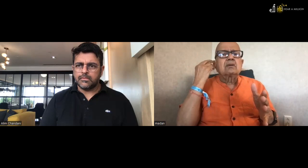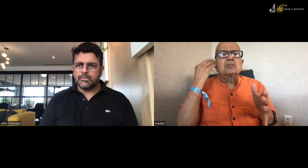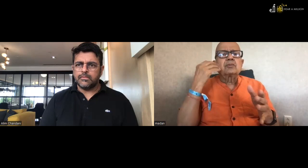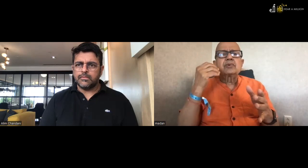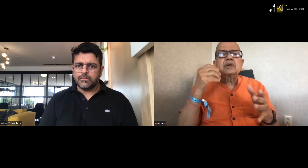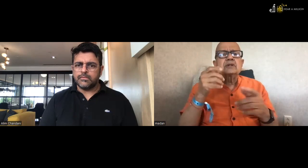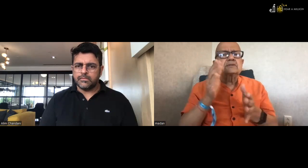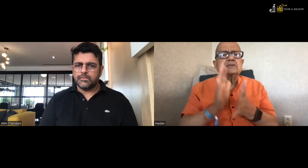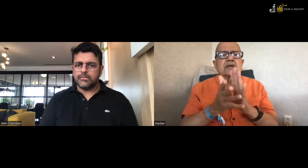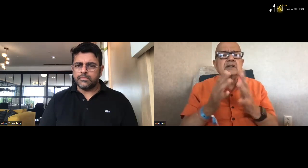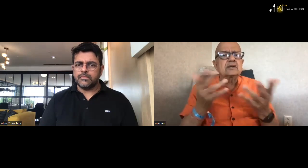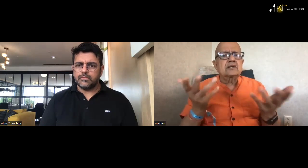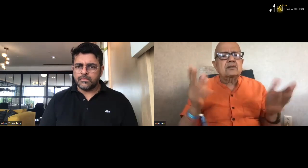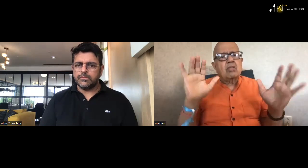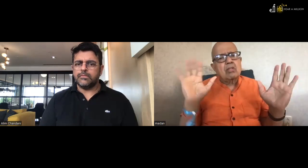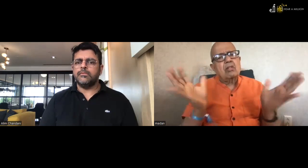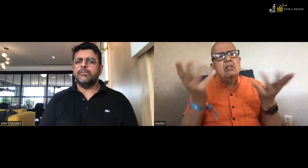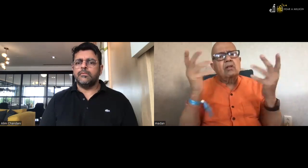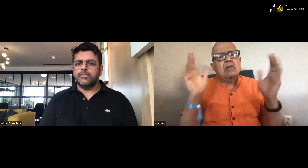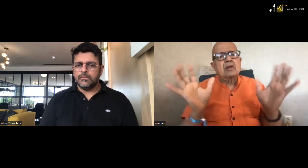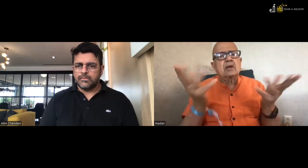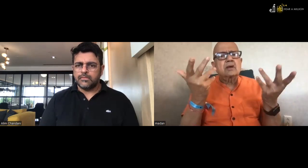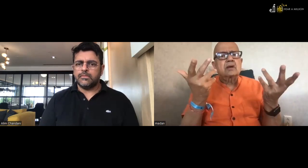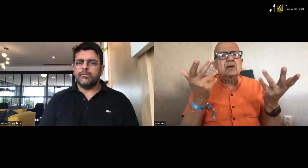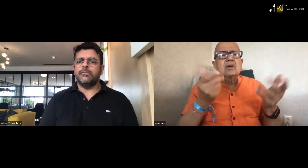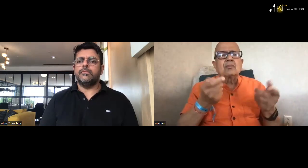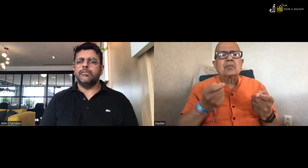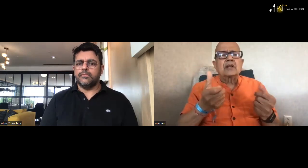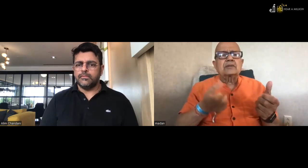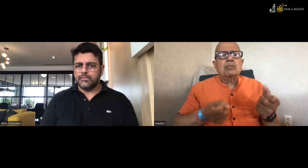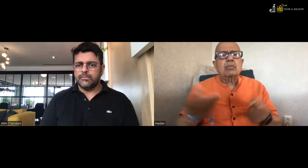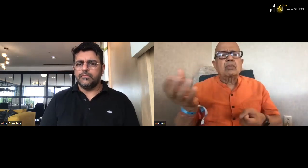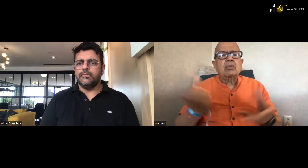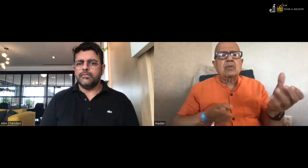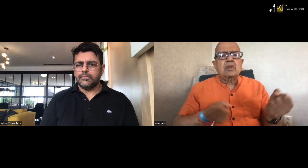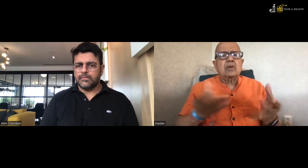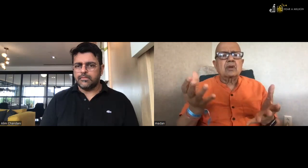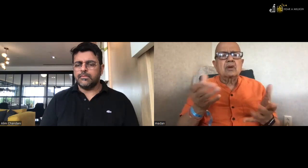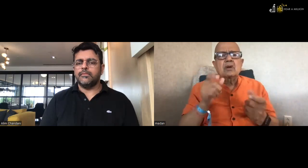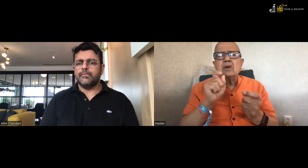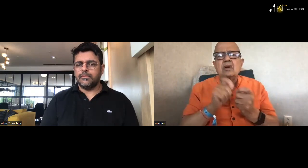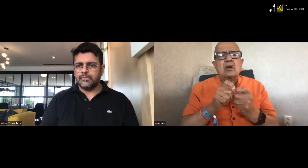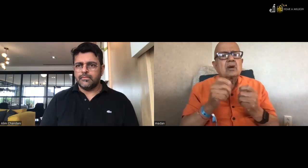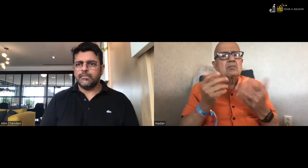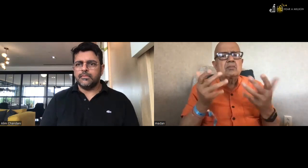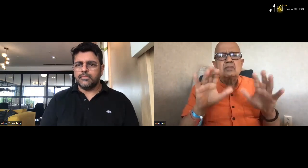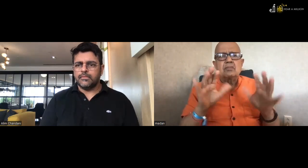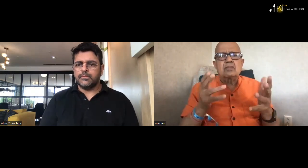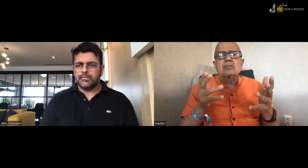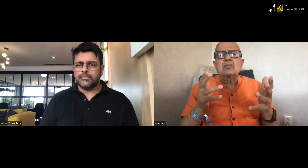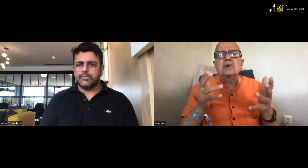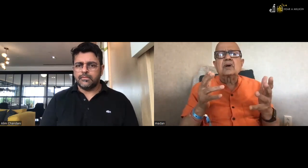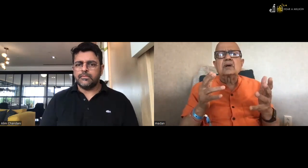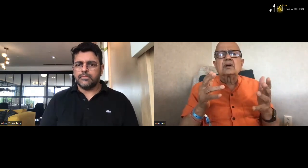have a deaf expert over there. And also we have the ISLRTC, and it's